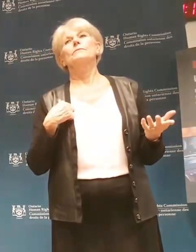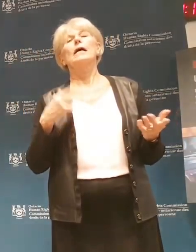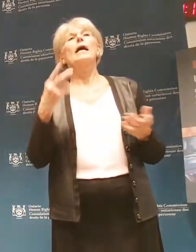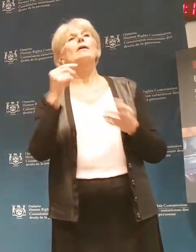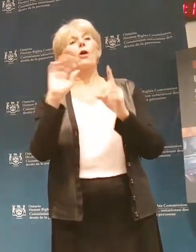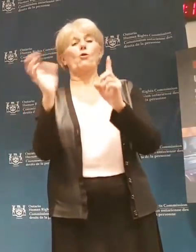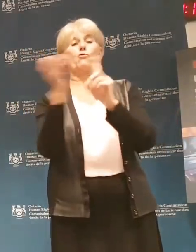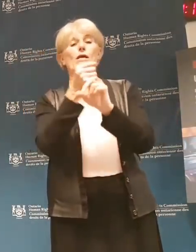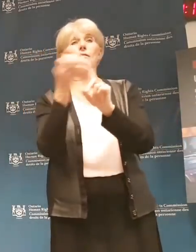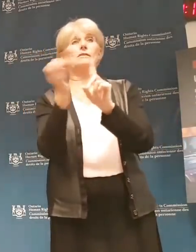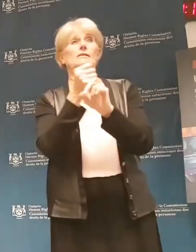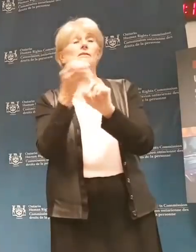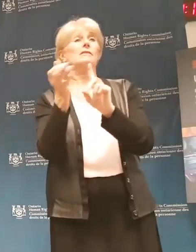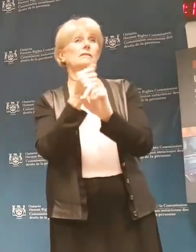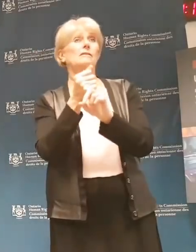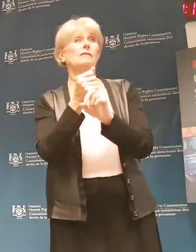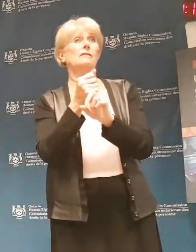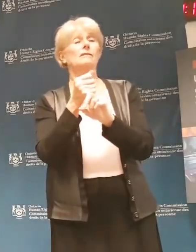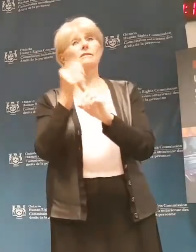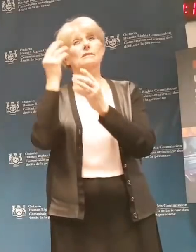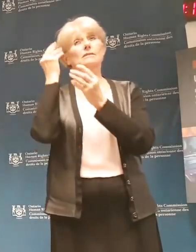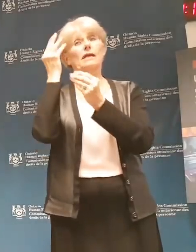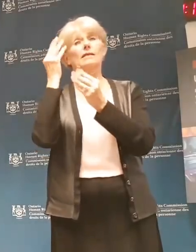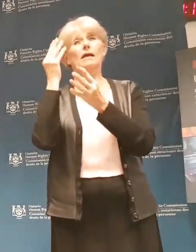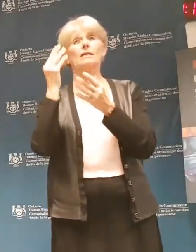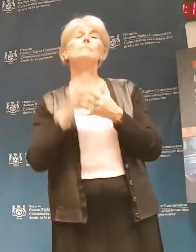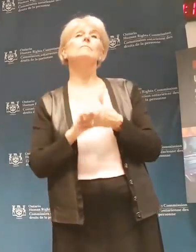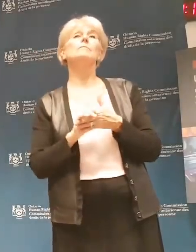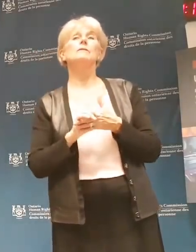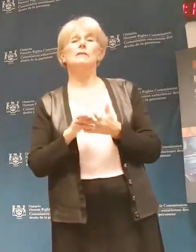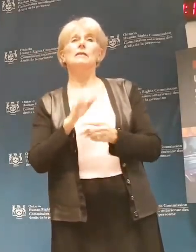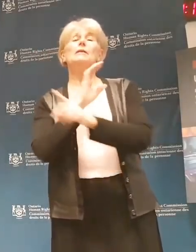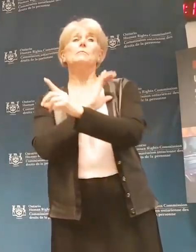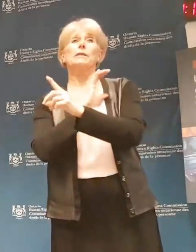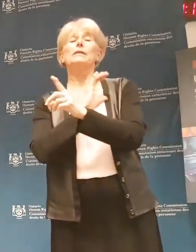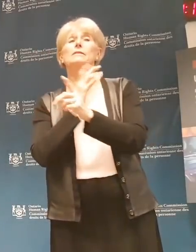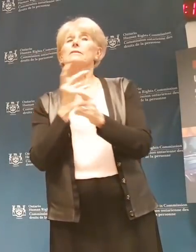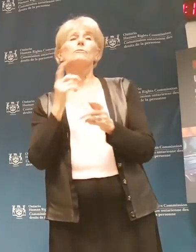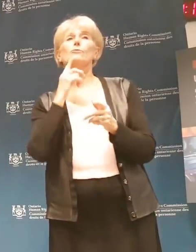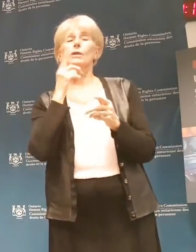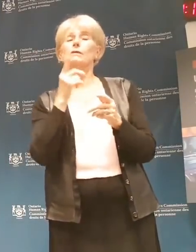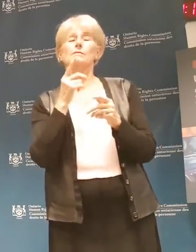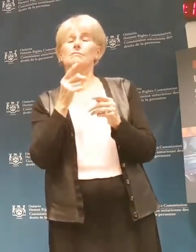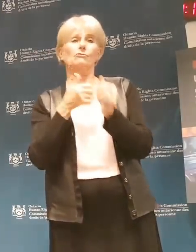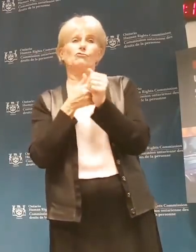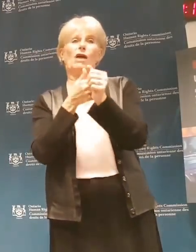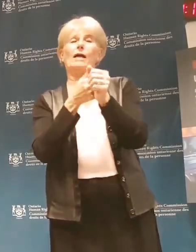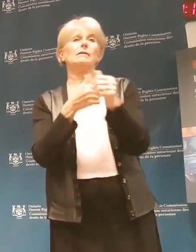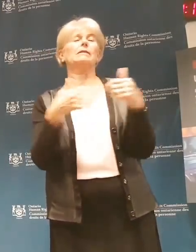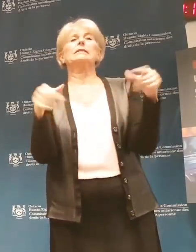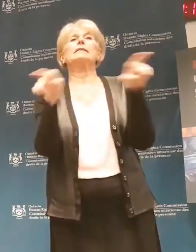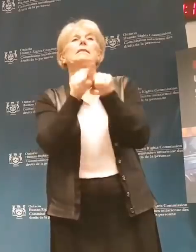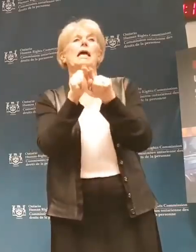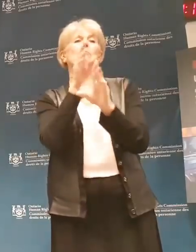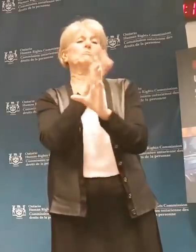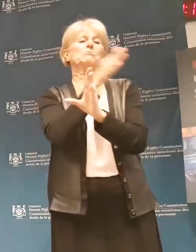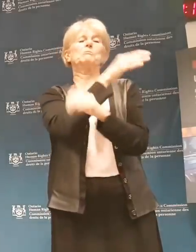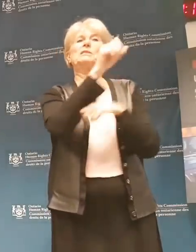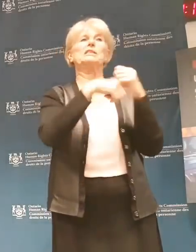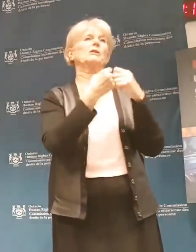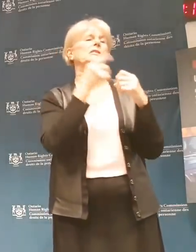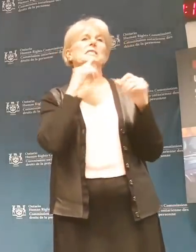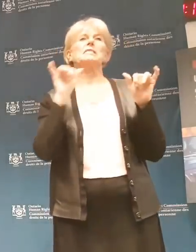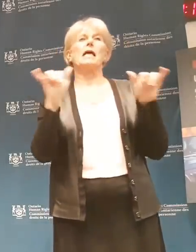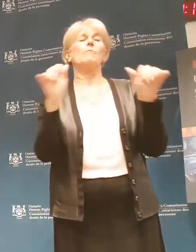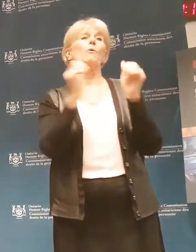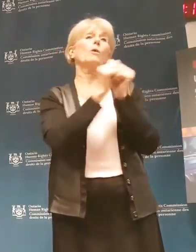arrest data for the last year, and, the police are on track to make as many arrests as they have made in previous years